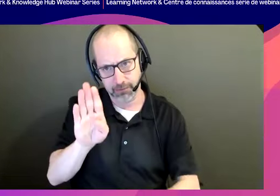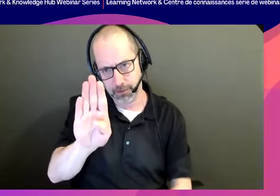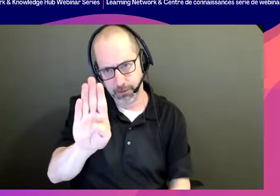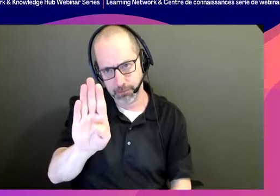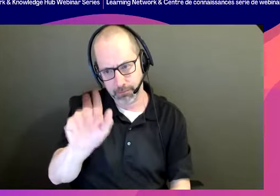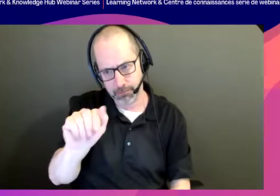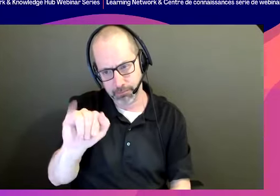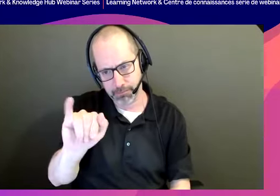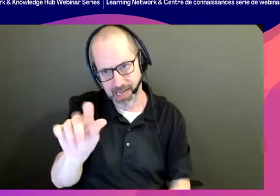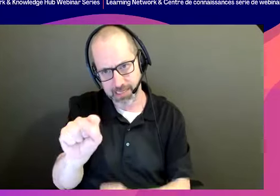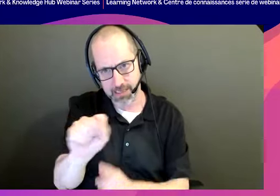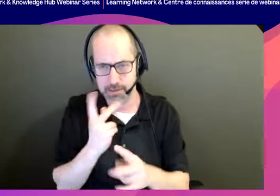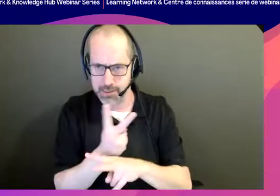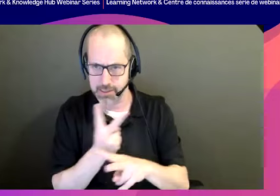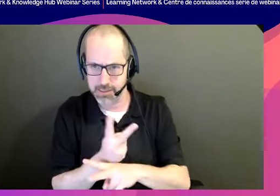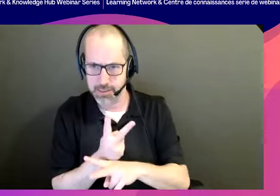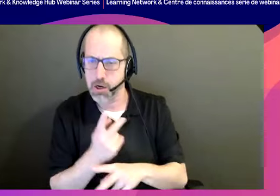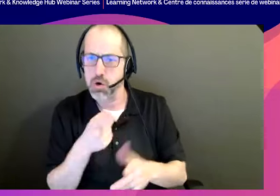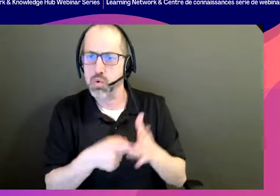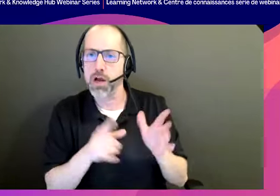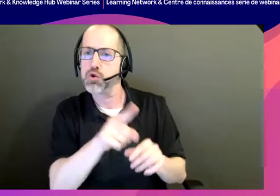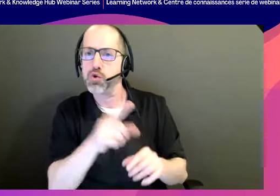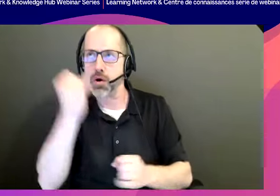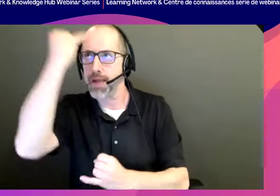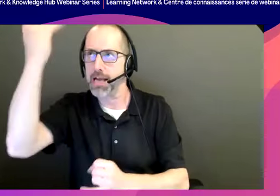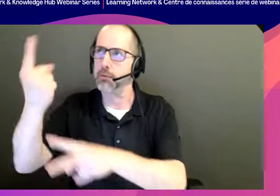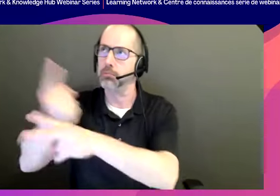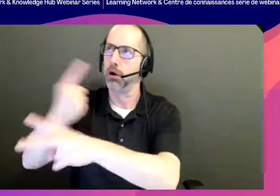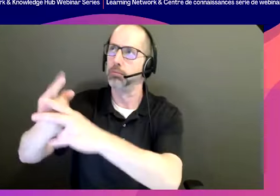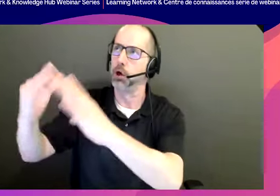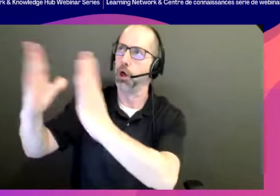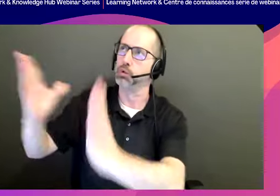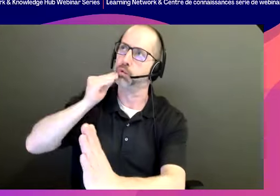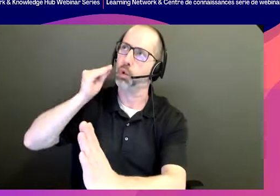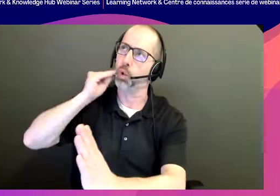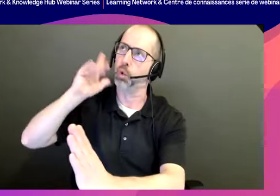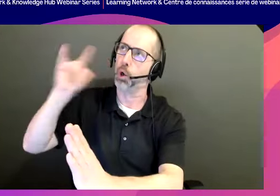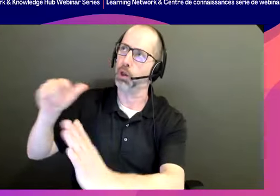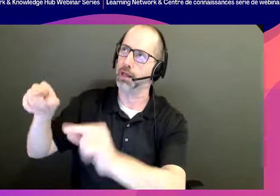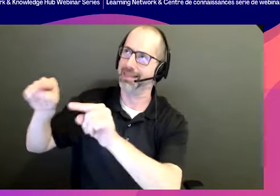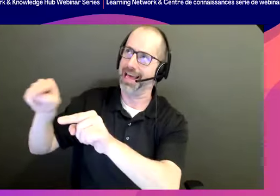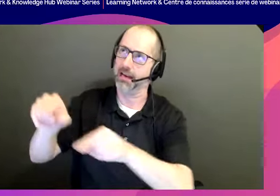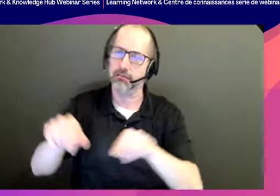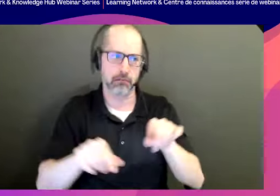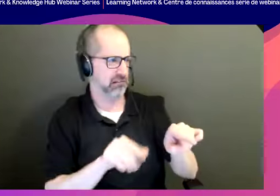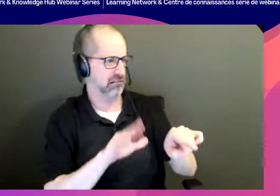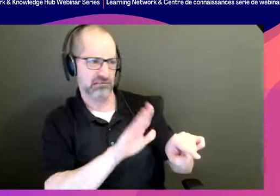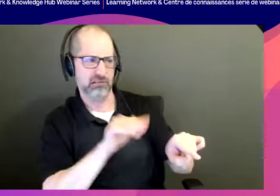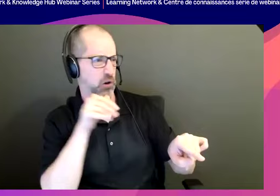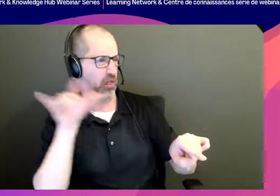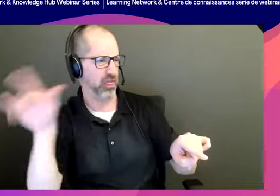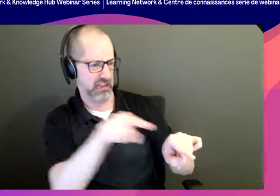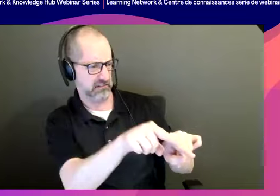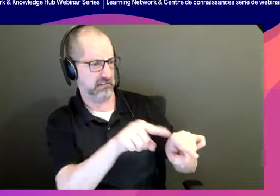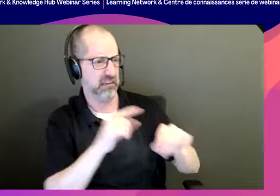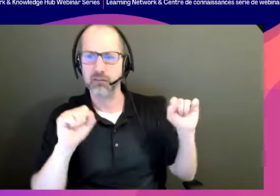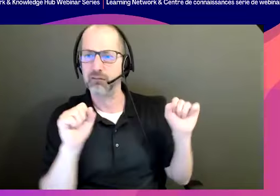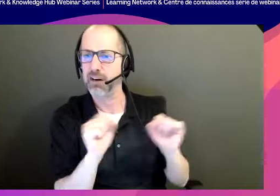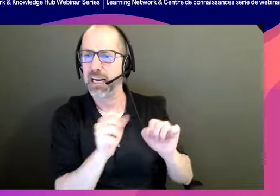look like. So if you observe something like empty refrigerator, empty cupboards, most often this